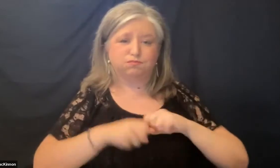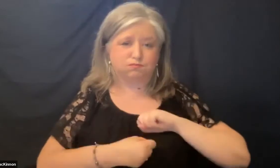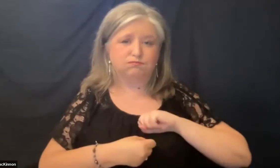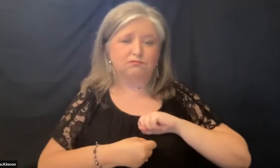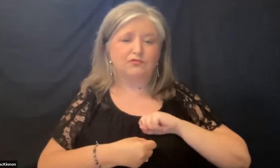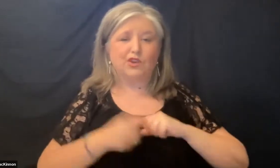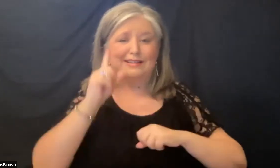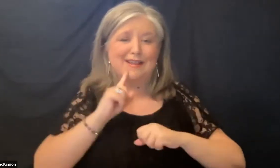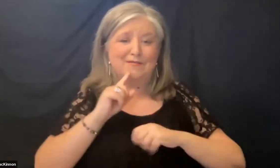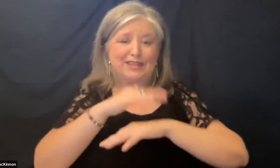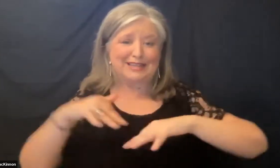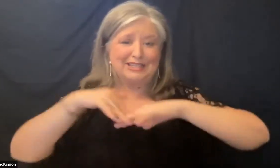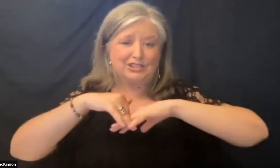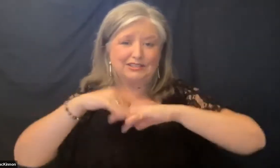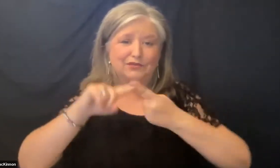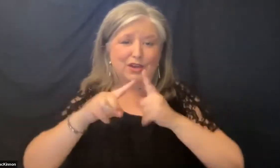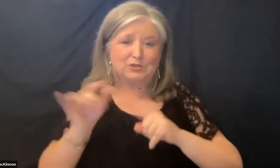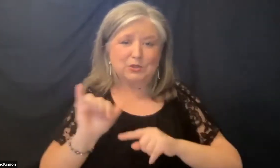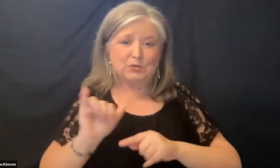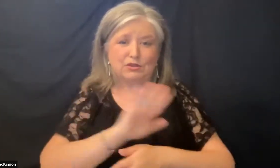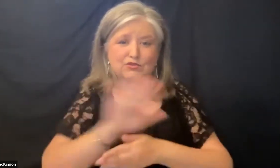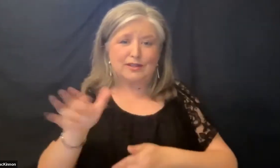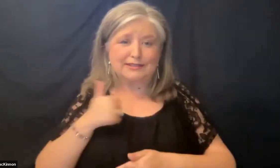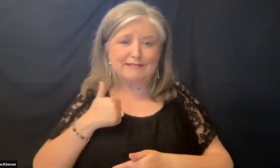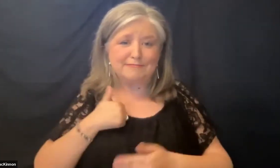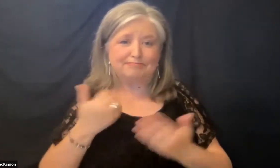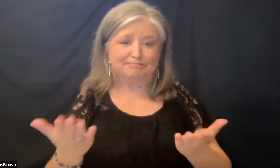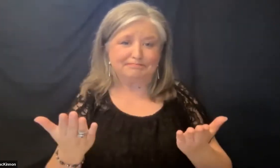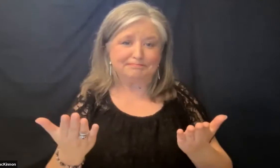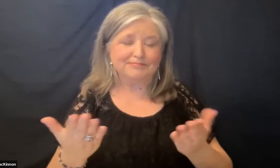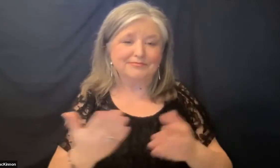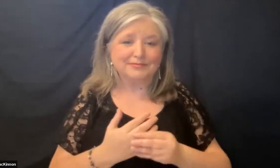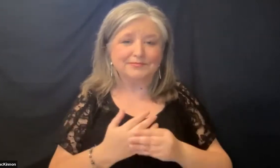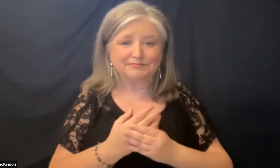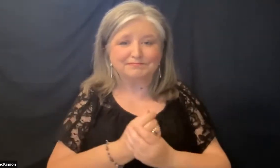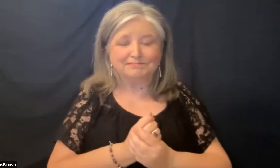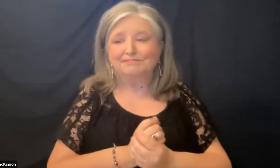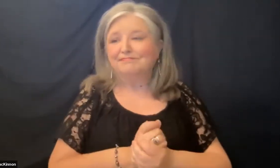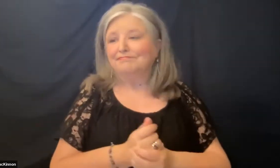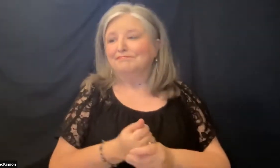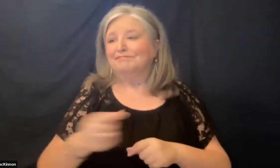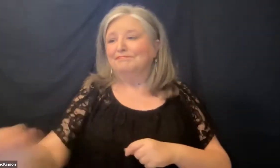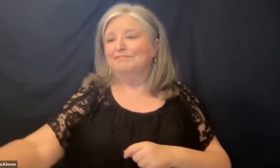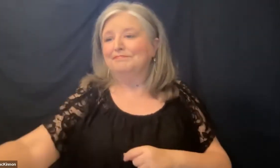Our collective hearts break for our friends, Indigenous deaf people and artists across Canada today as